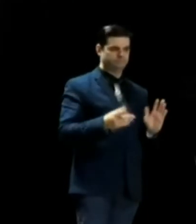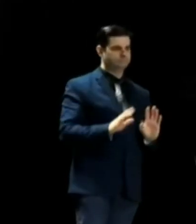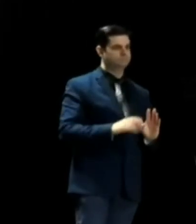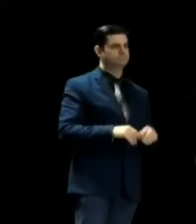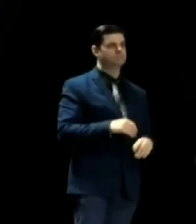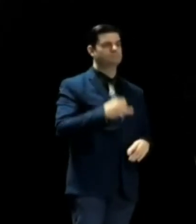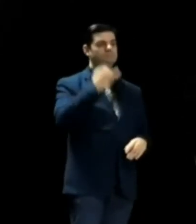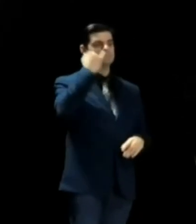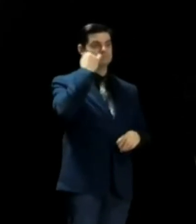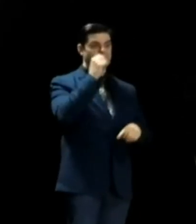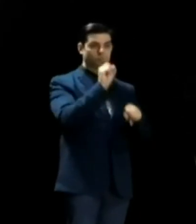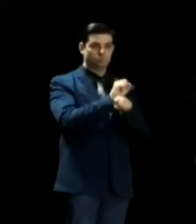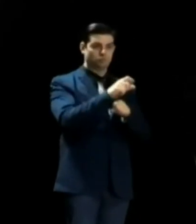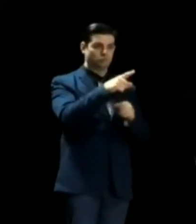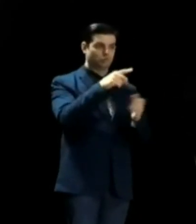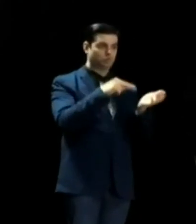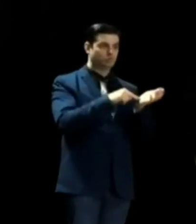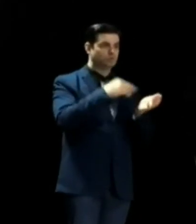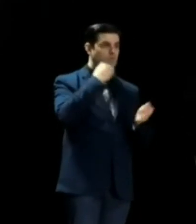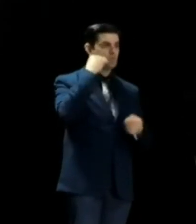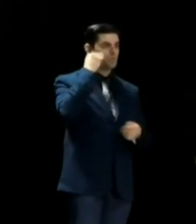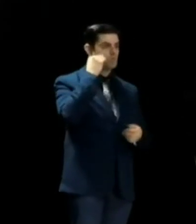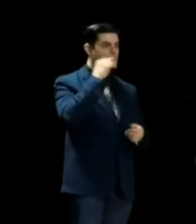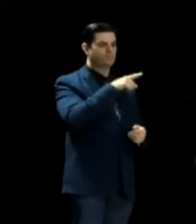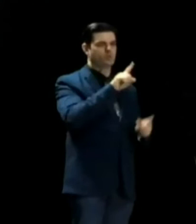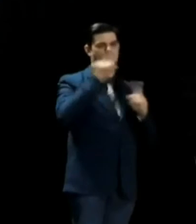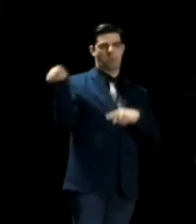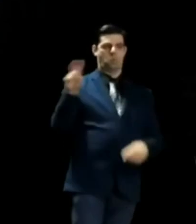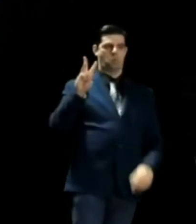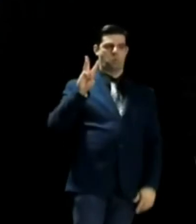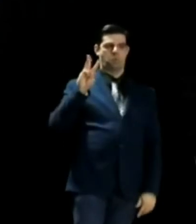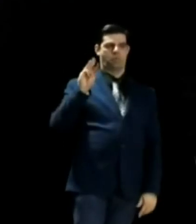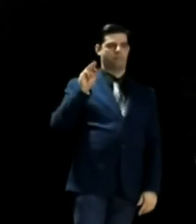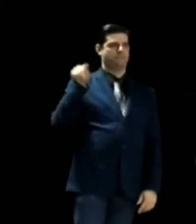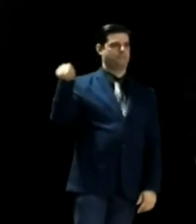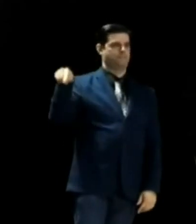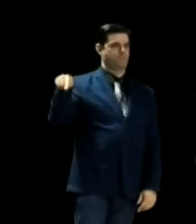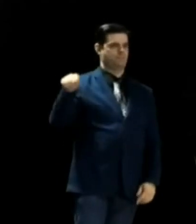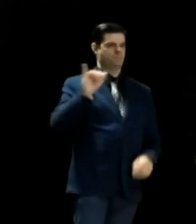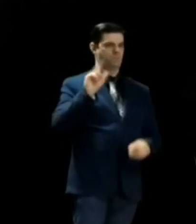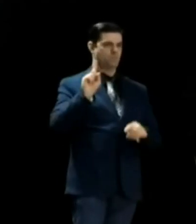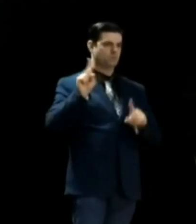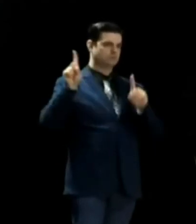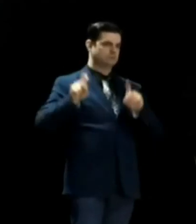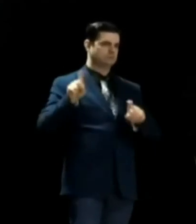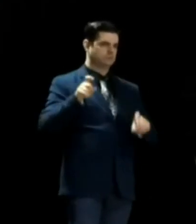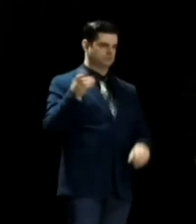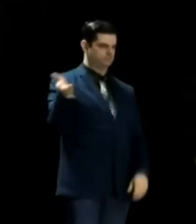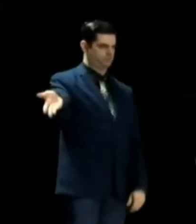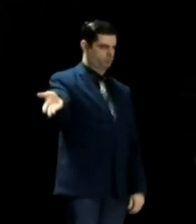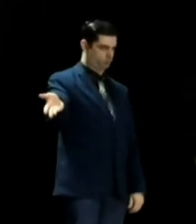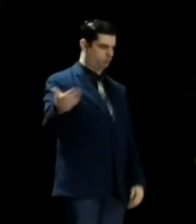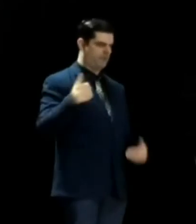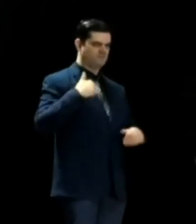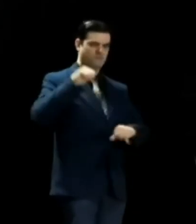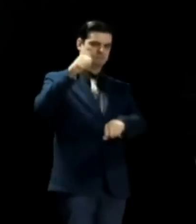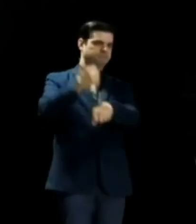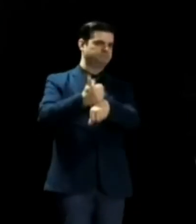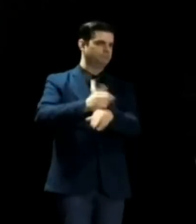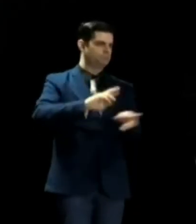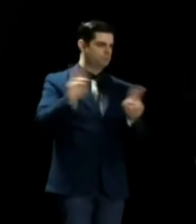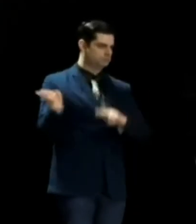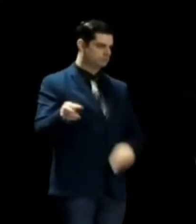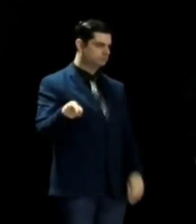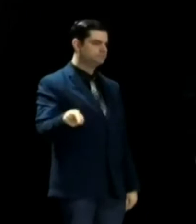If you work in, if you live in another senior independent senior facility, we're going to ask you to go down to